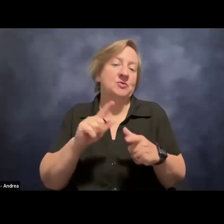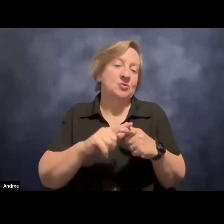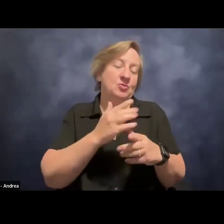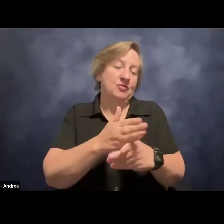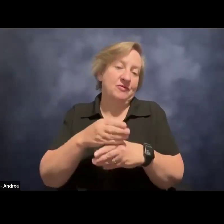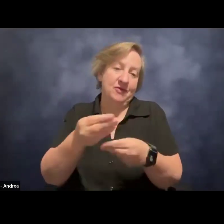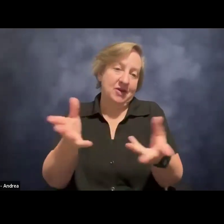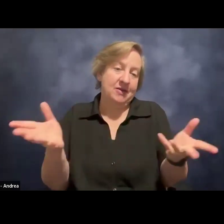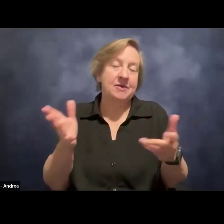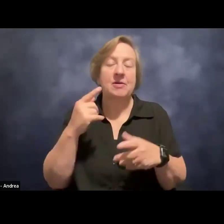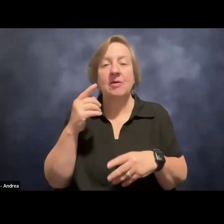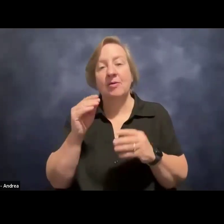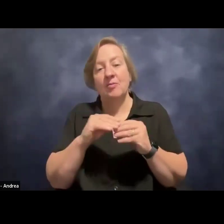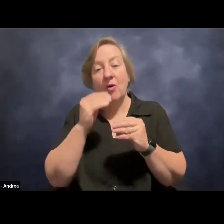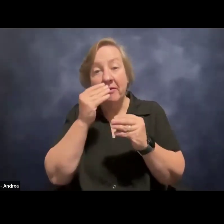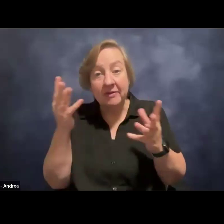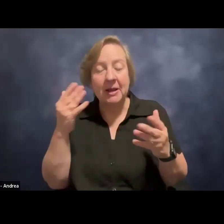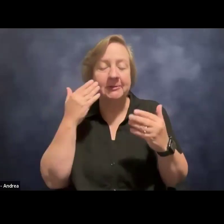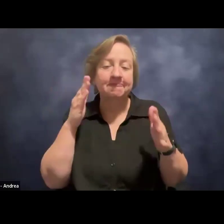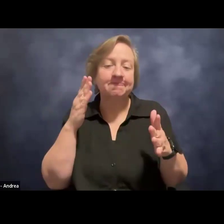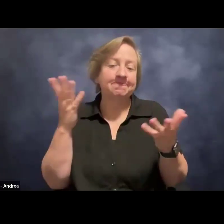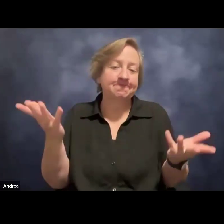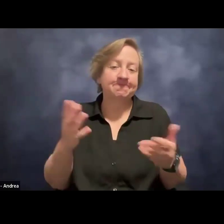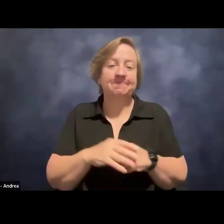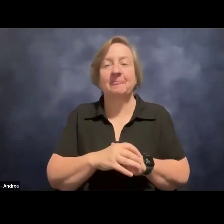information than that, I'm not sure that I have. Okay.